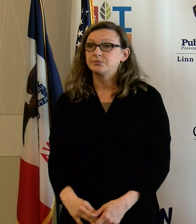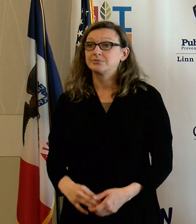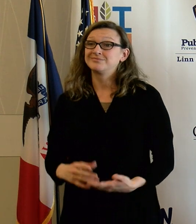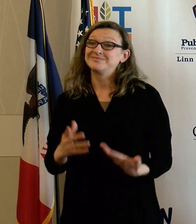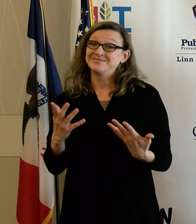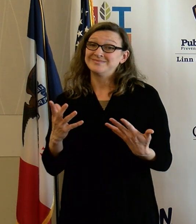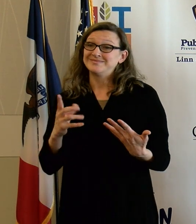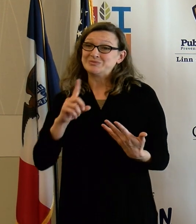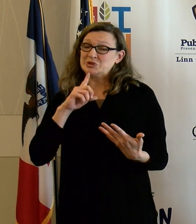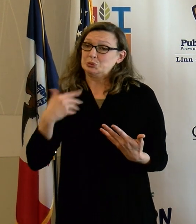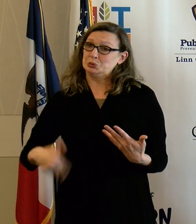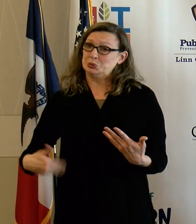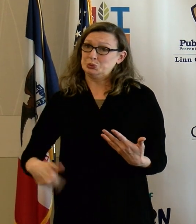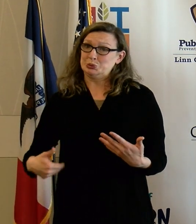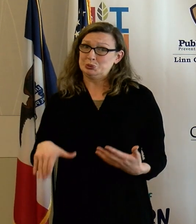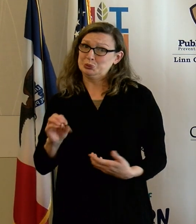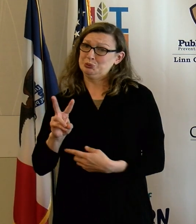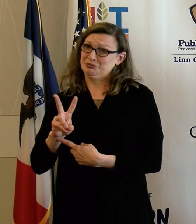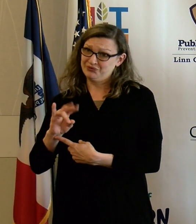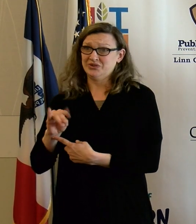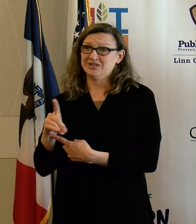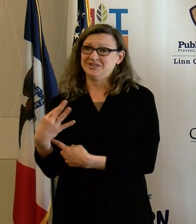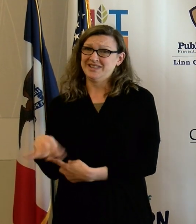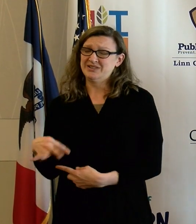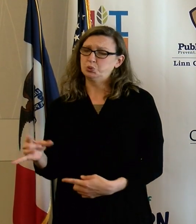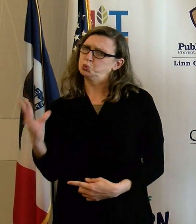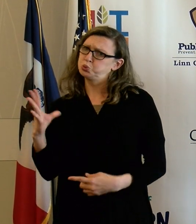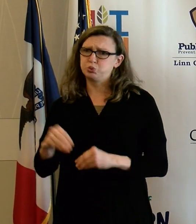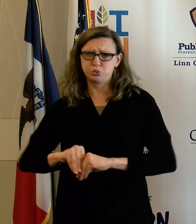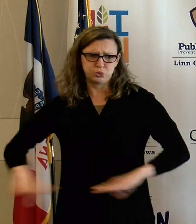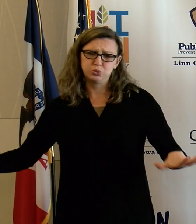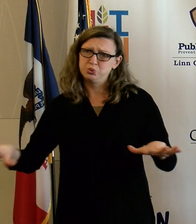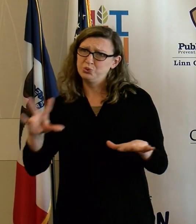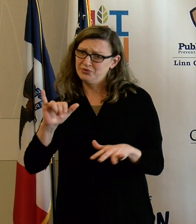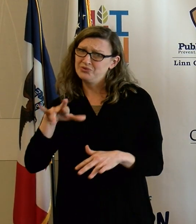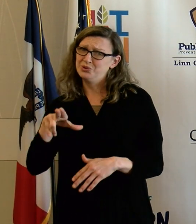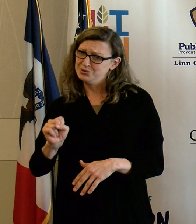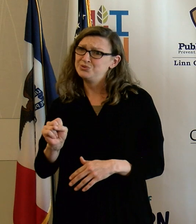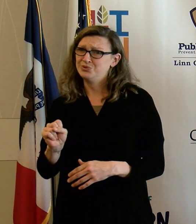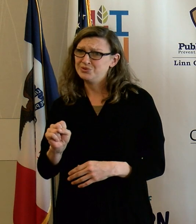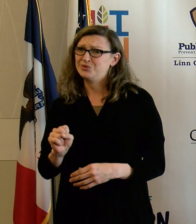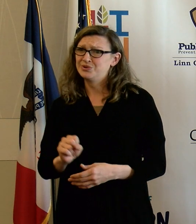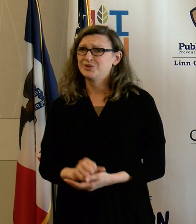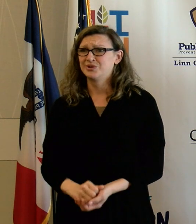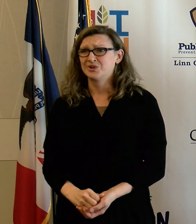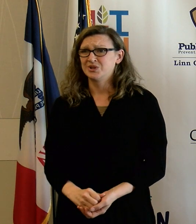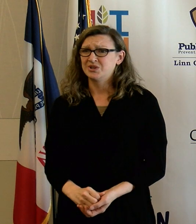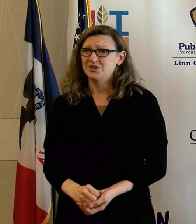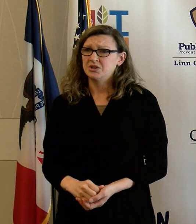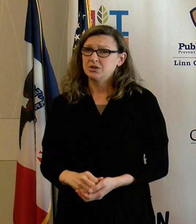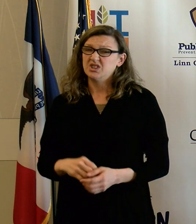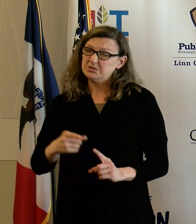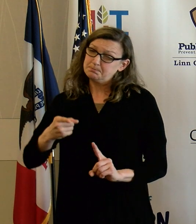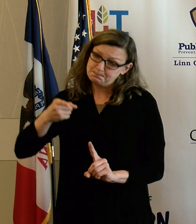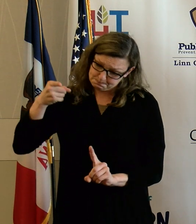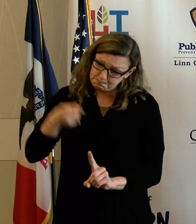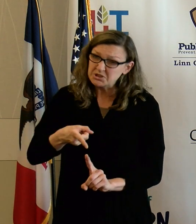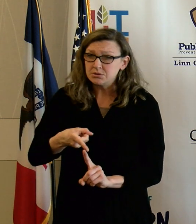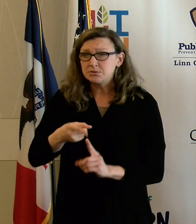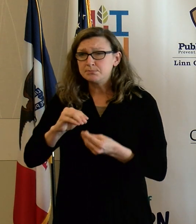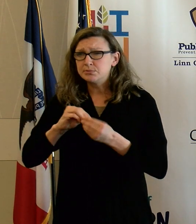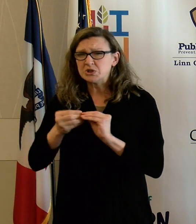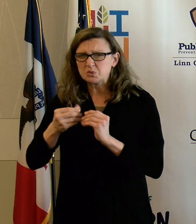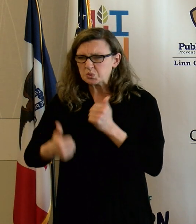community at a pretty good clip. And although we are unable to know exactly just how many people